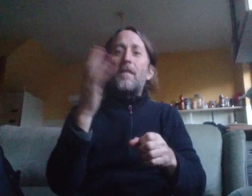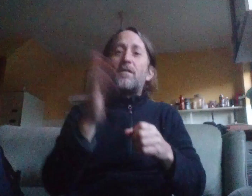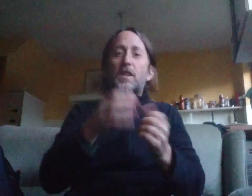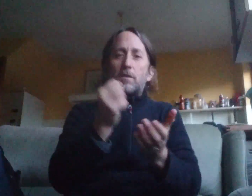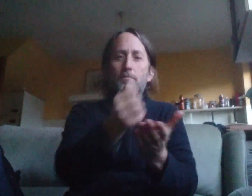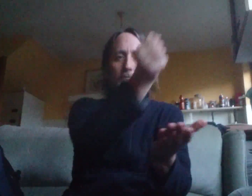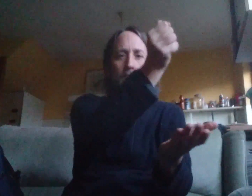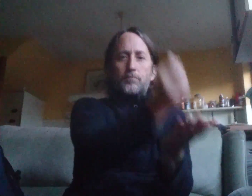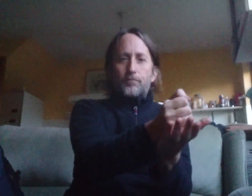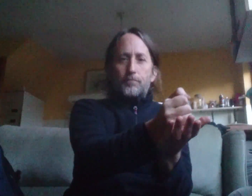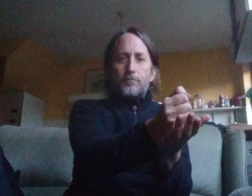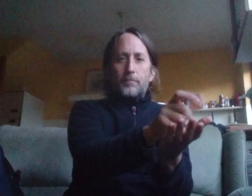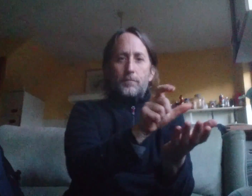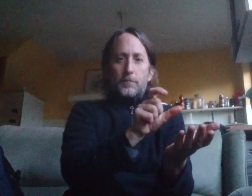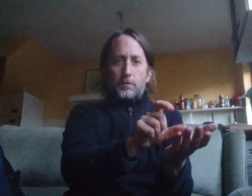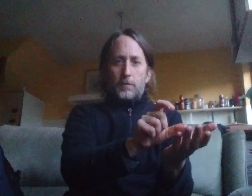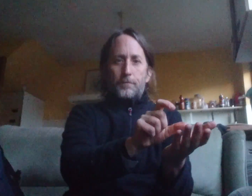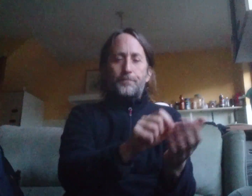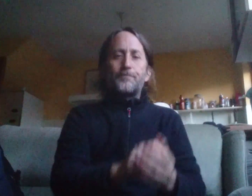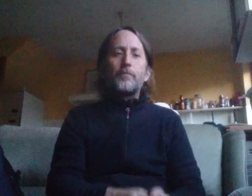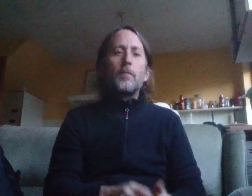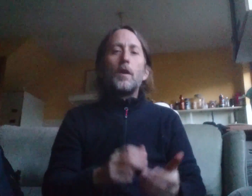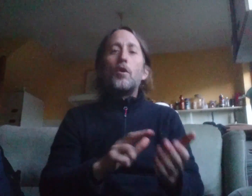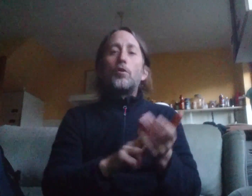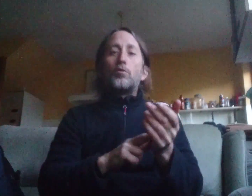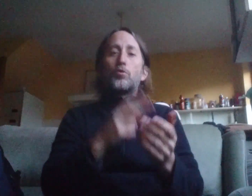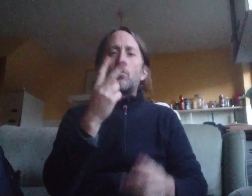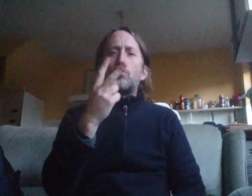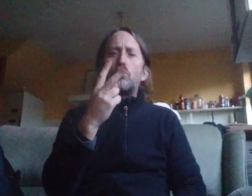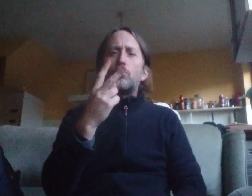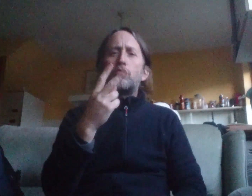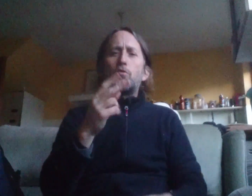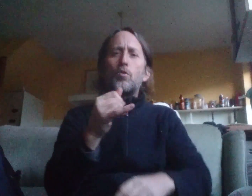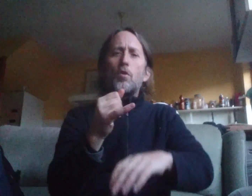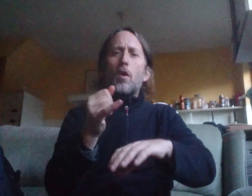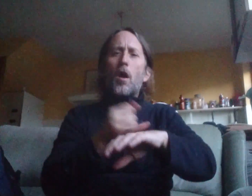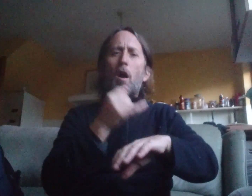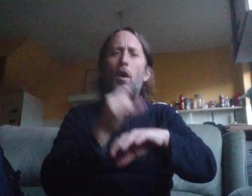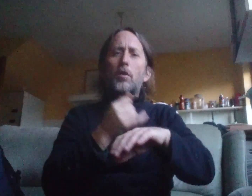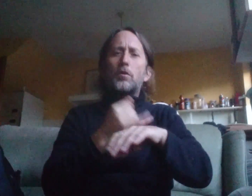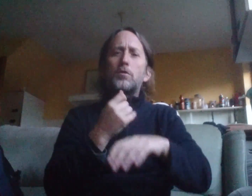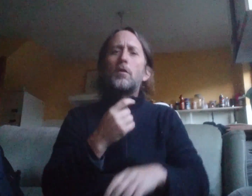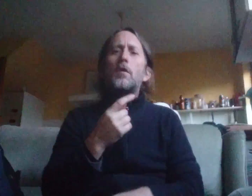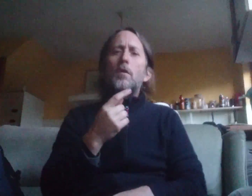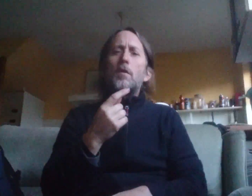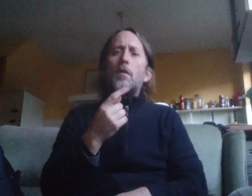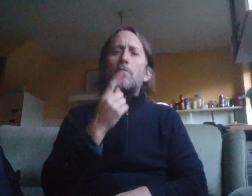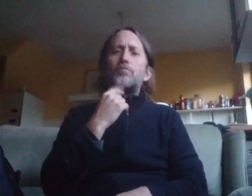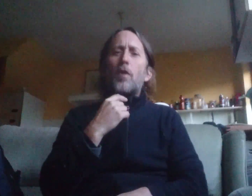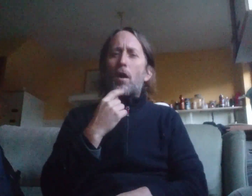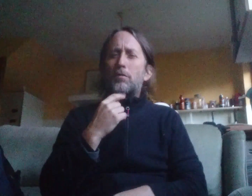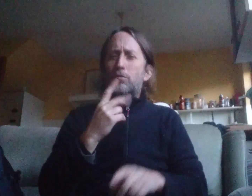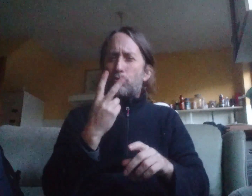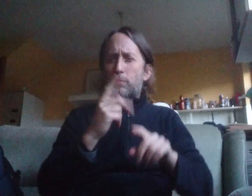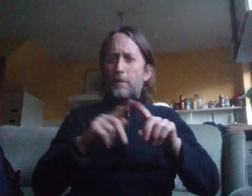Daher enclosed the mechanism in a two-tone brown plastic shell, designed to coordinate with the colours of